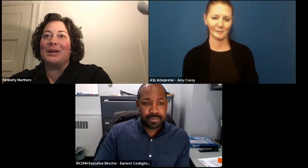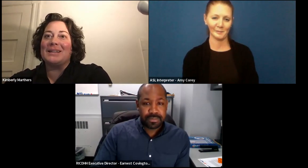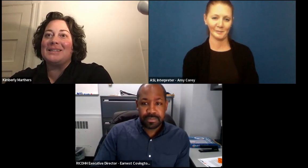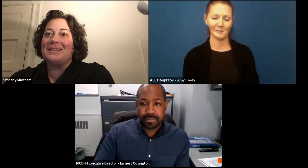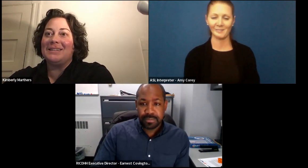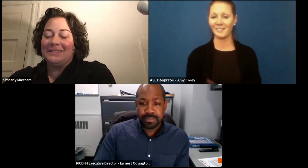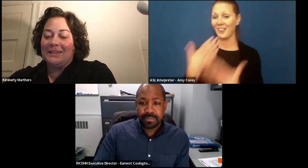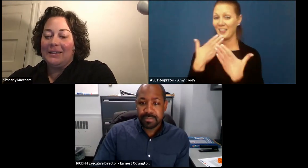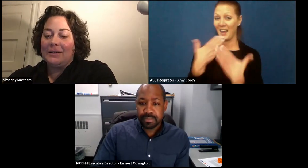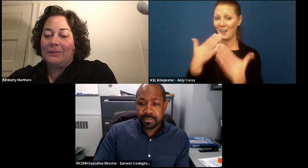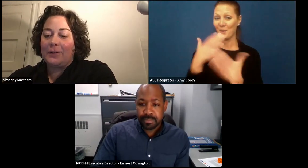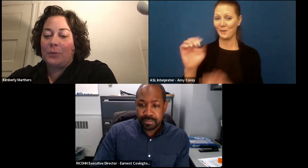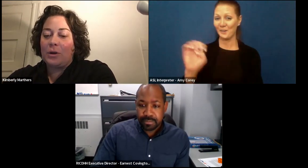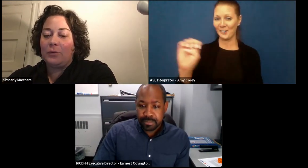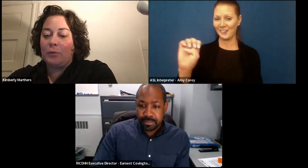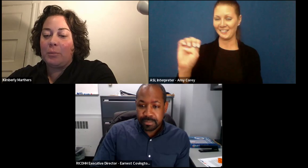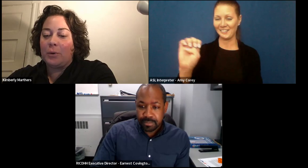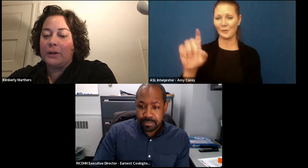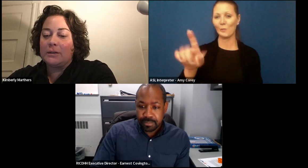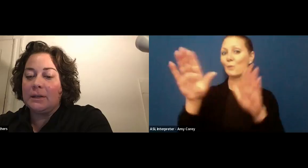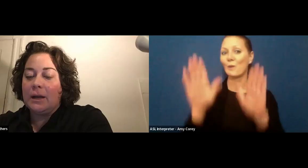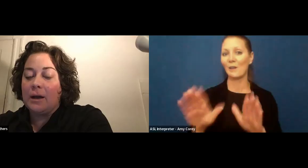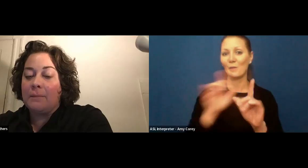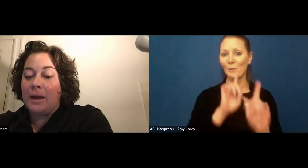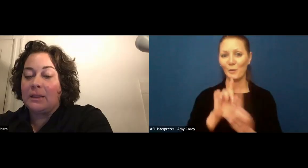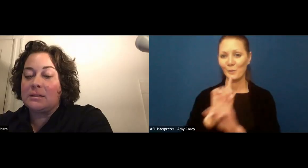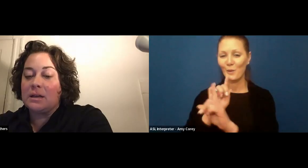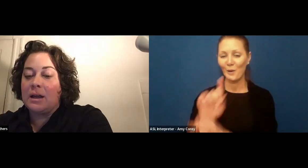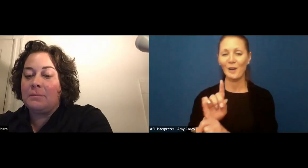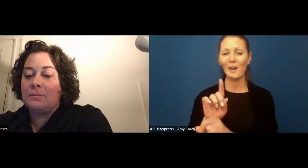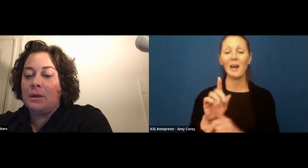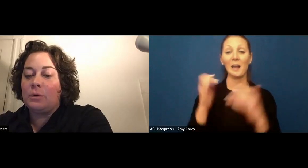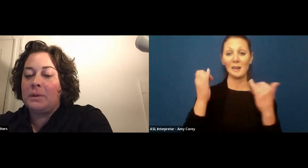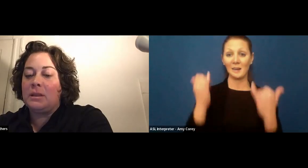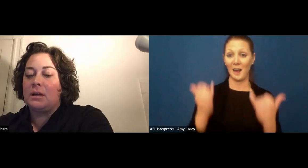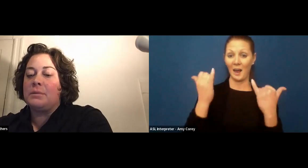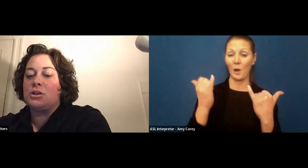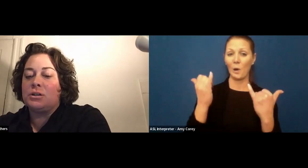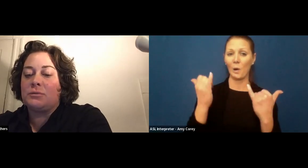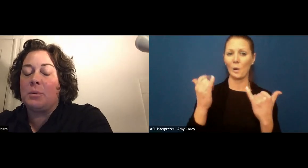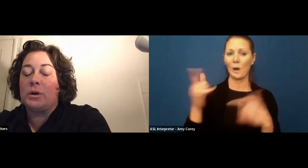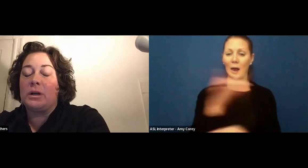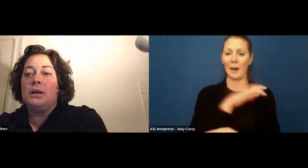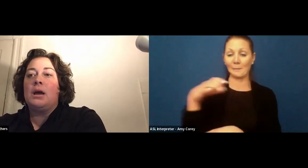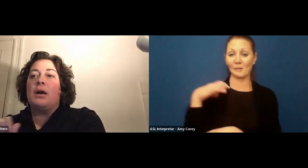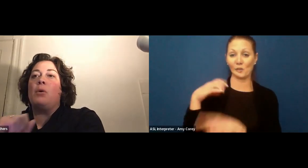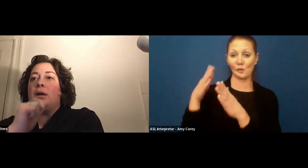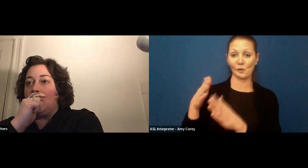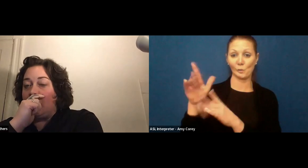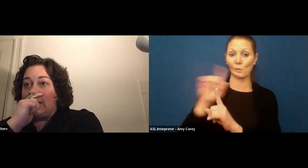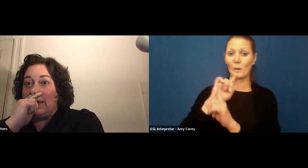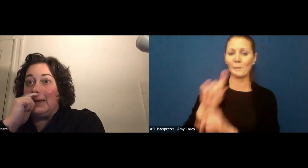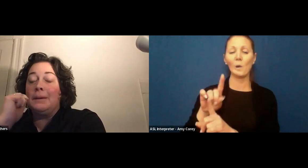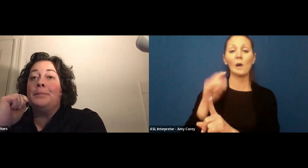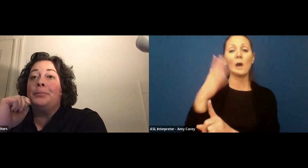Thank you, Ernest, for your wonderful report. At this time, it would be the commissioner's report. I want